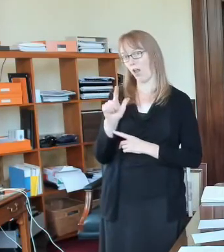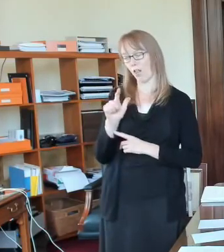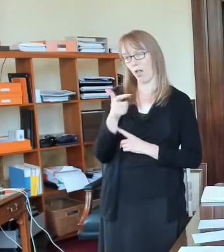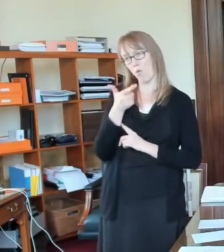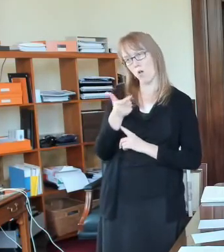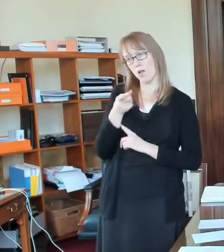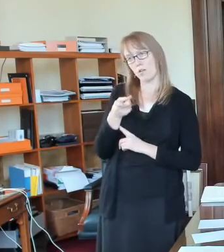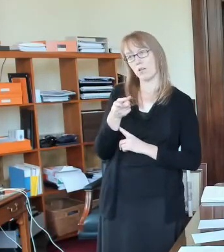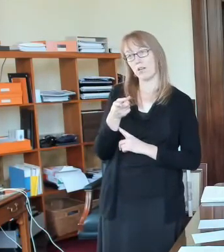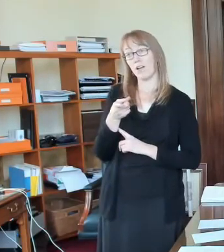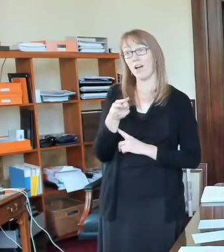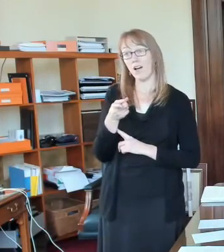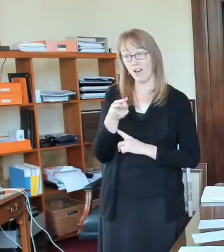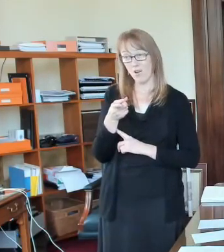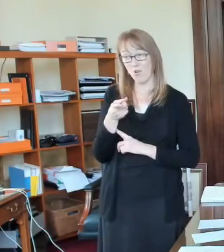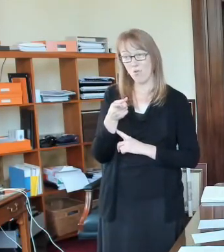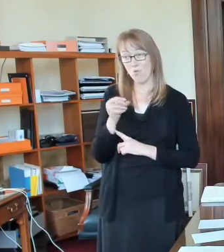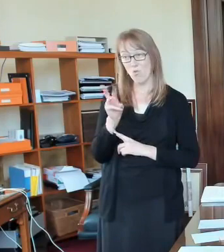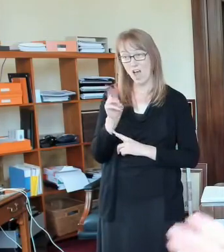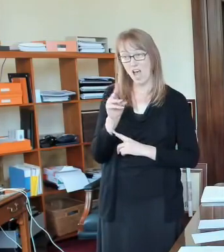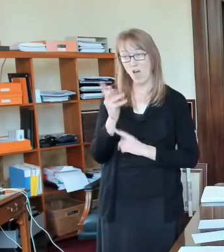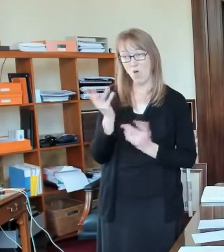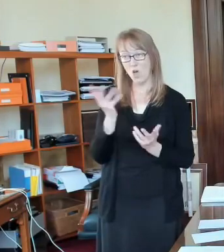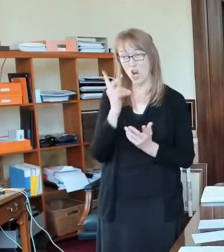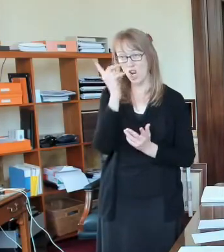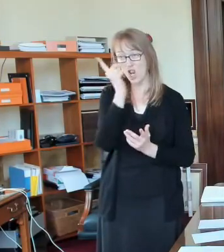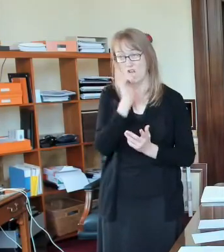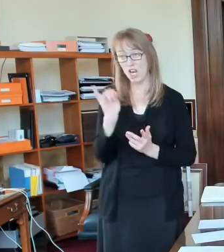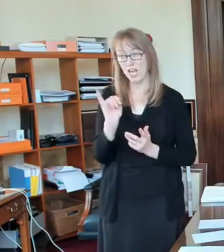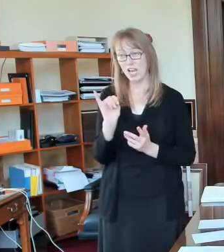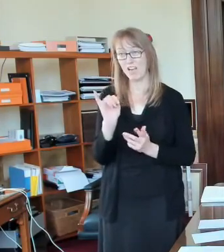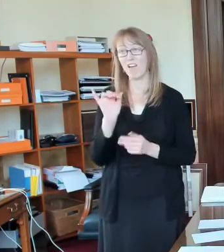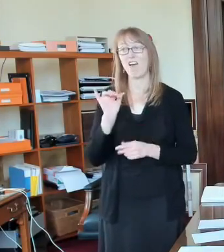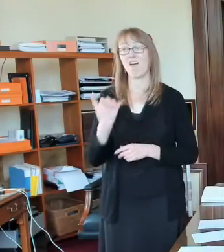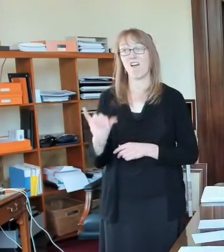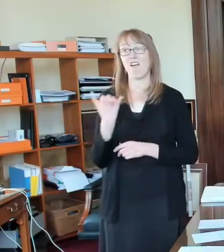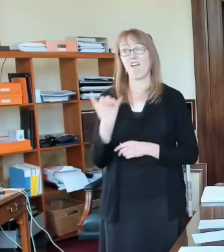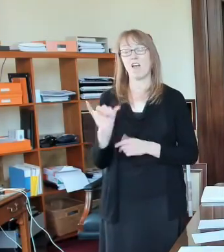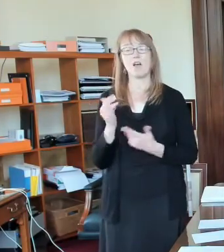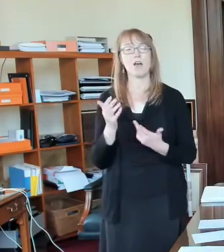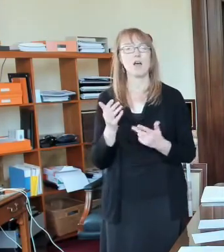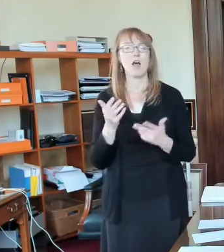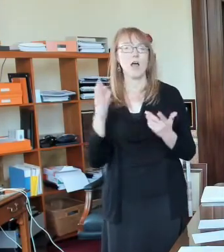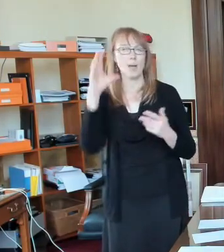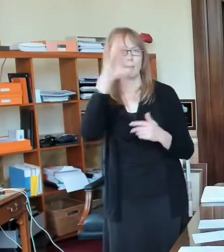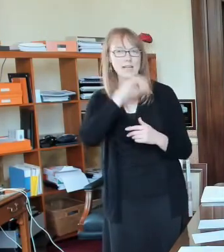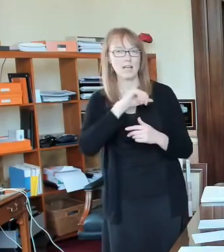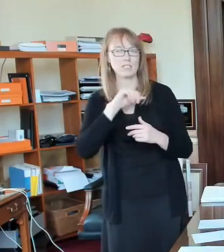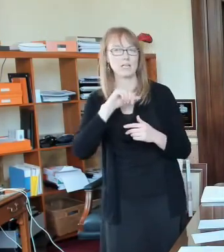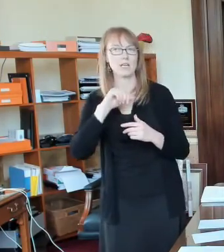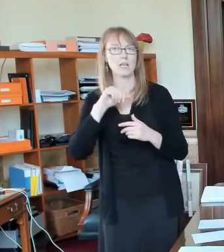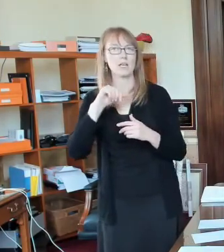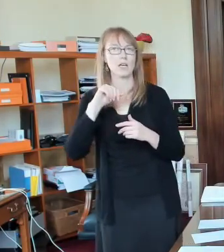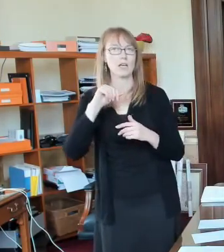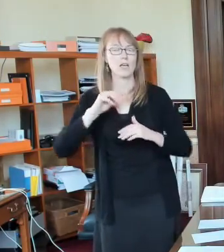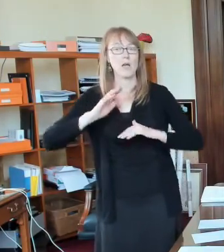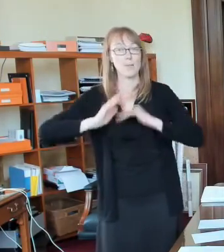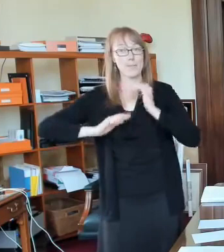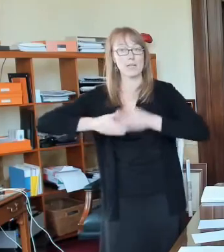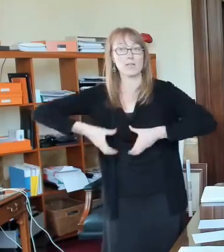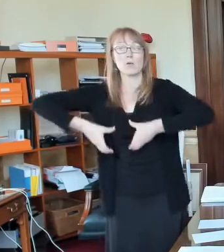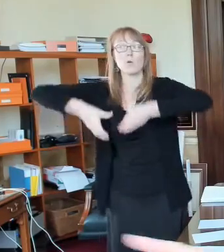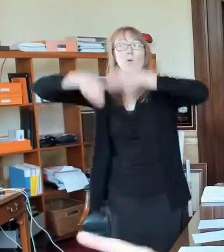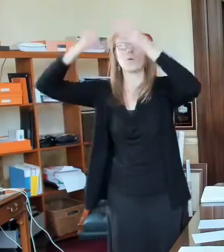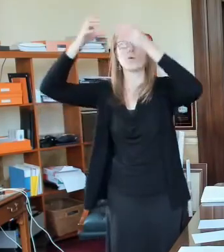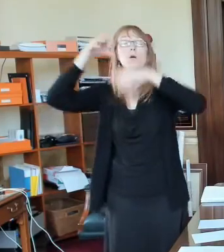it's just what it looked like around the city. This was apparently filmed maybe from a high-rise building, and just you